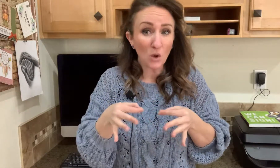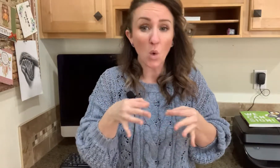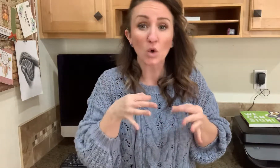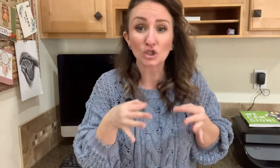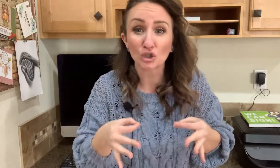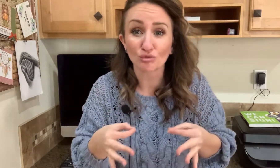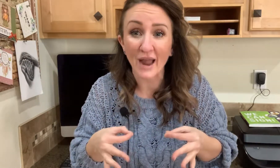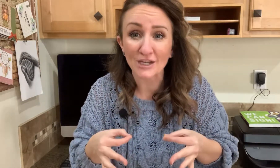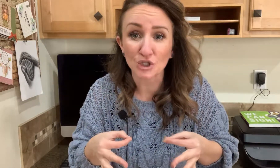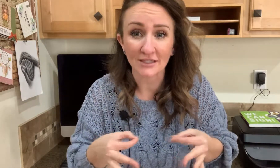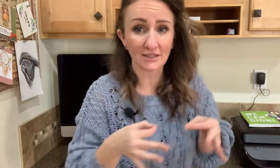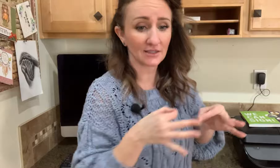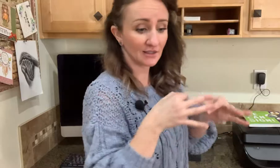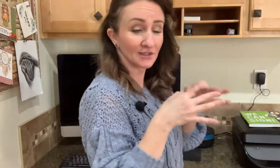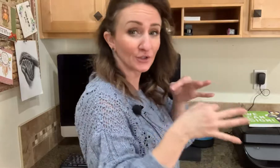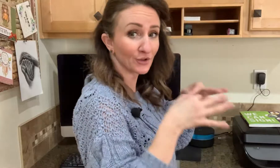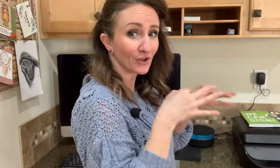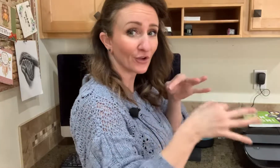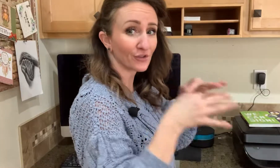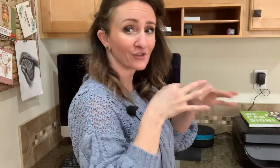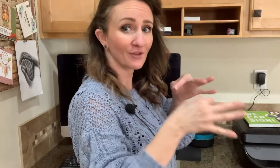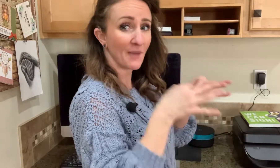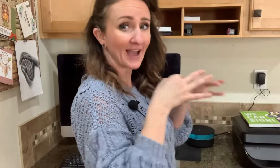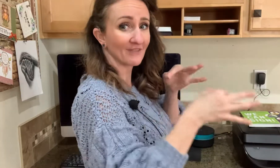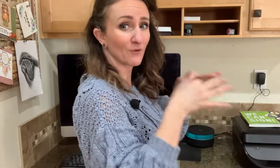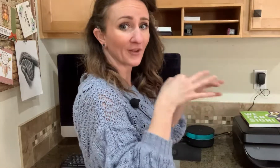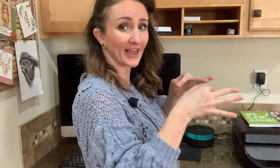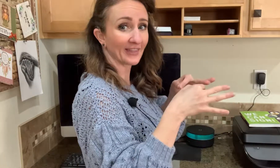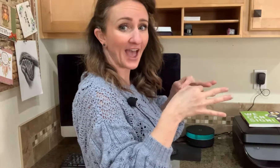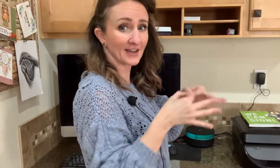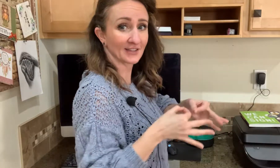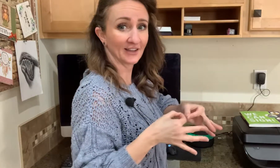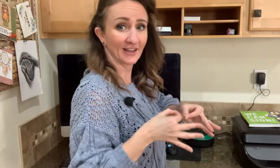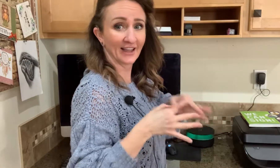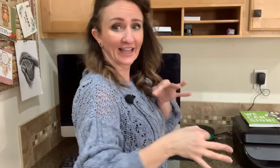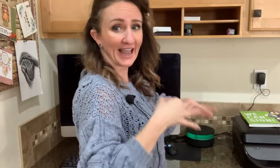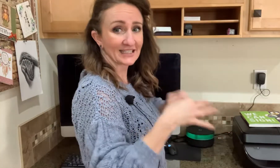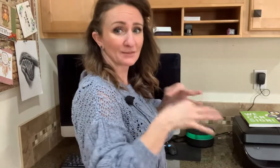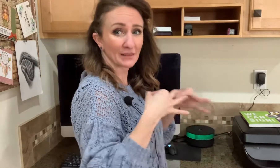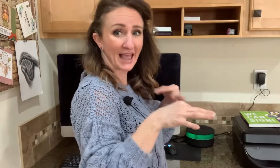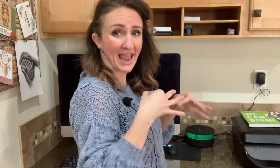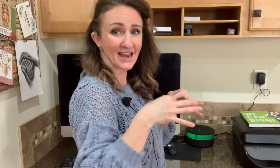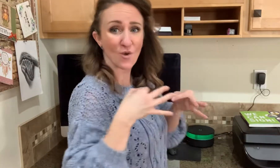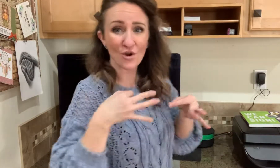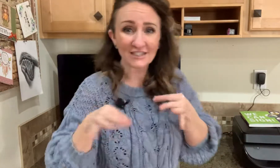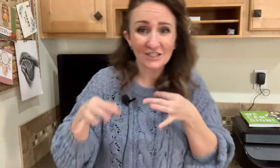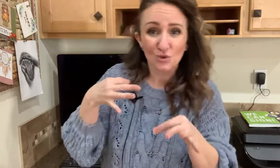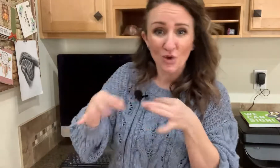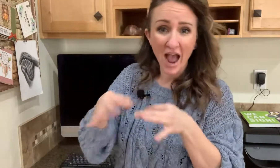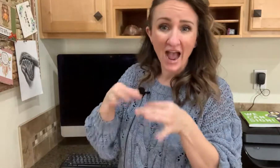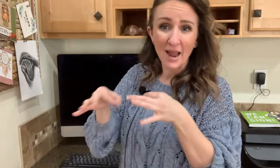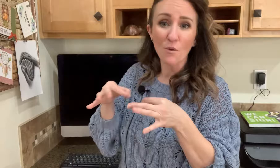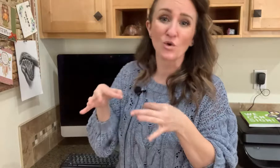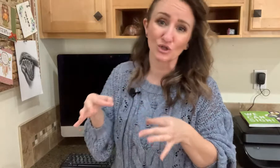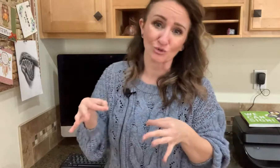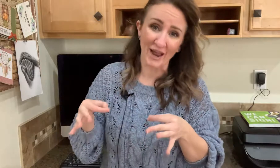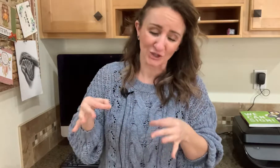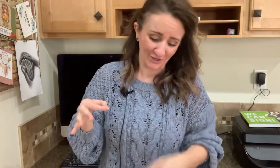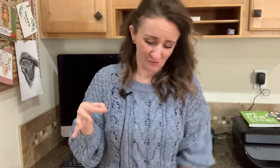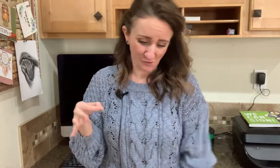or directions. So it goes back and forth like that. Explain or describe or directions.